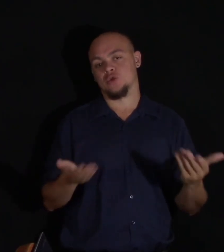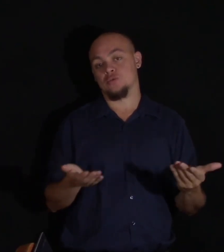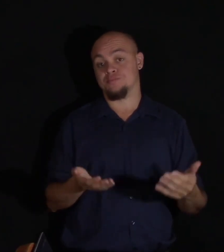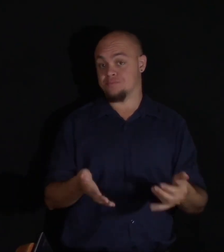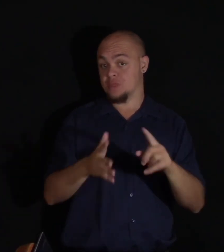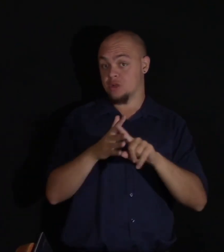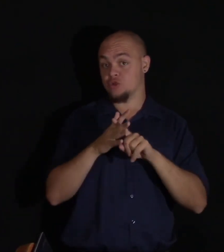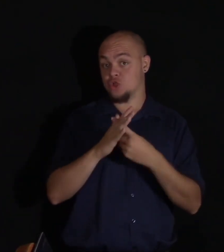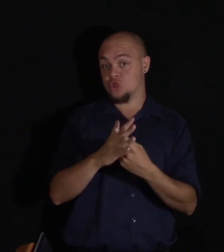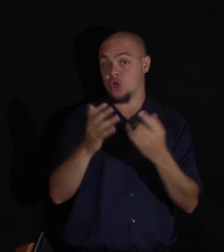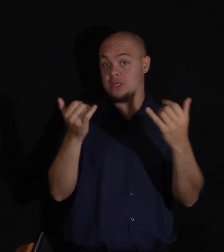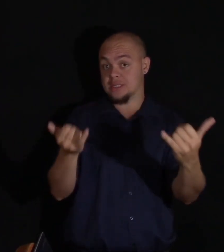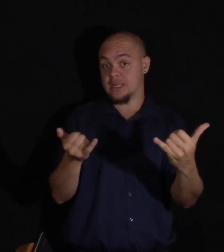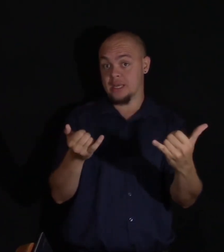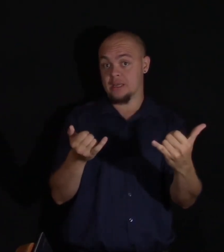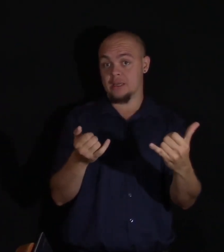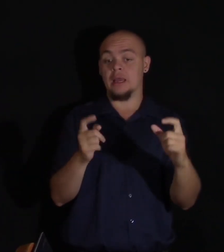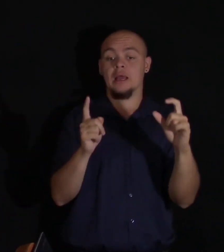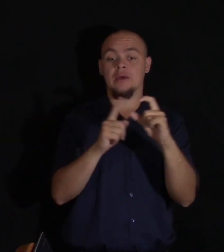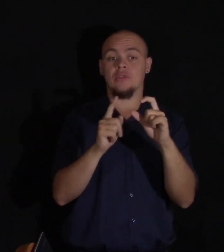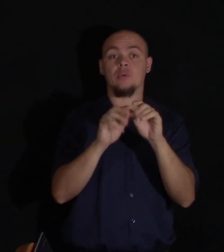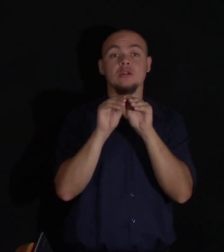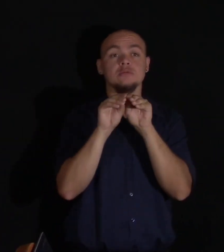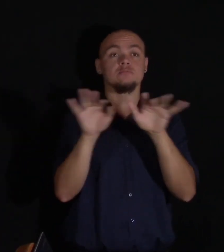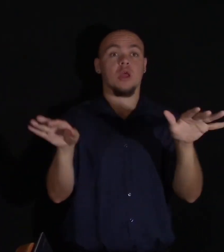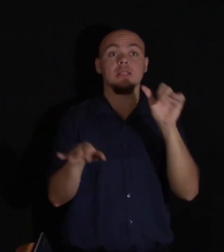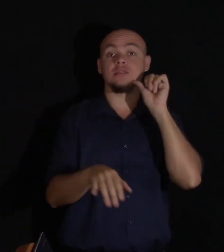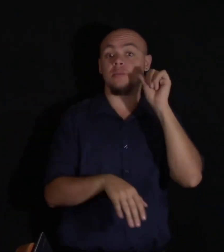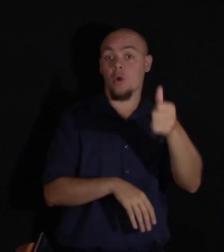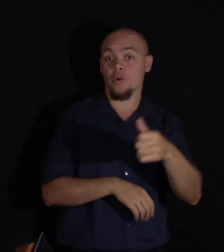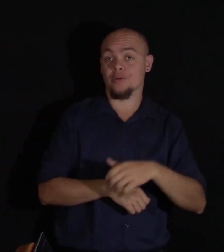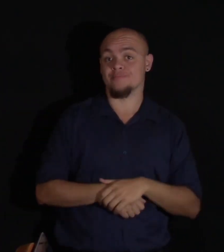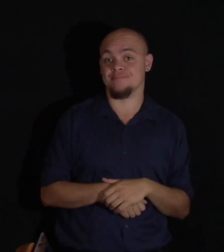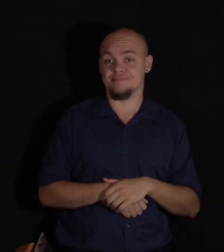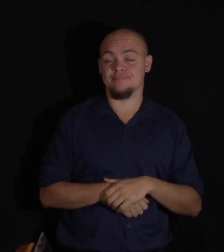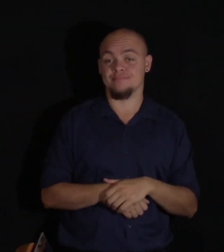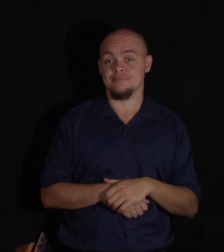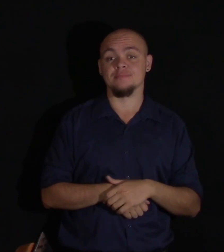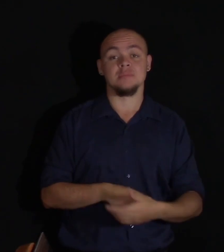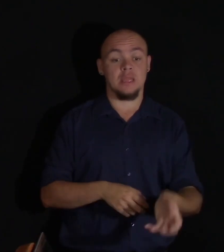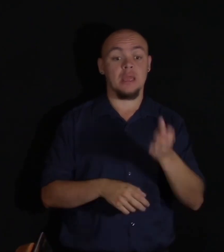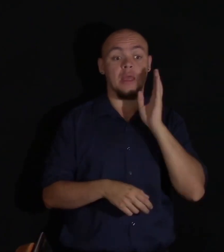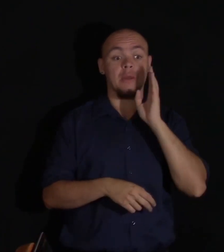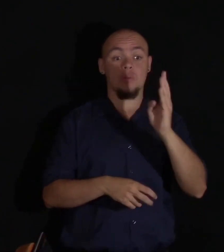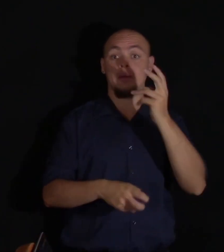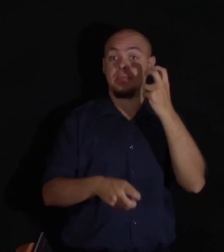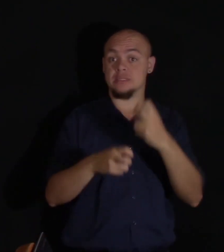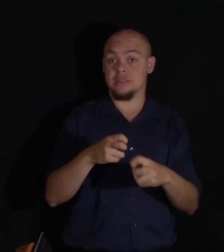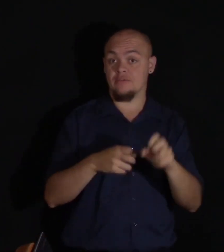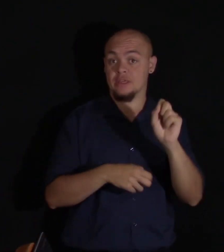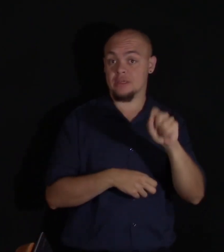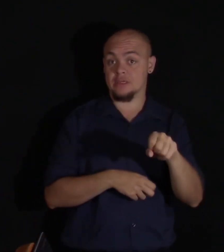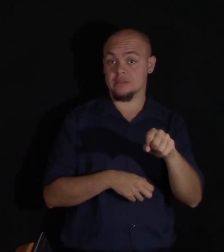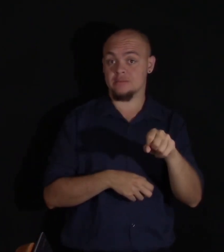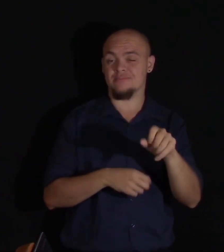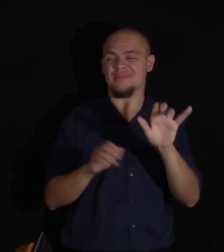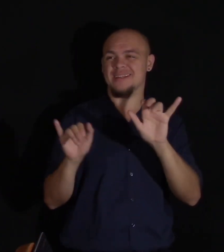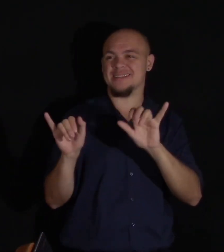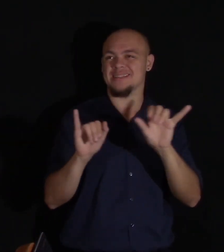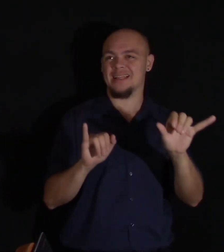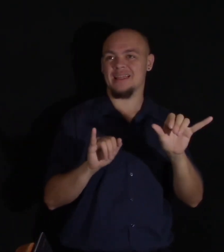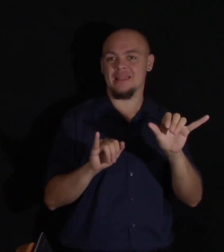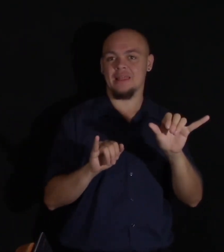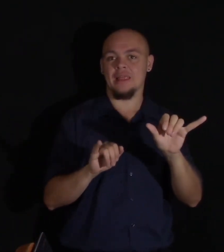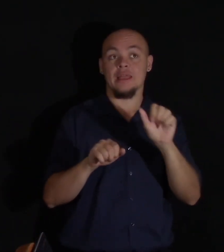today and spread the word to others tomorrow? It will be hard work, but it's a little bit like climbing